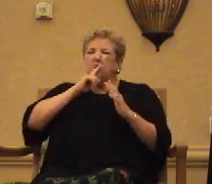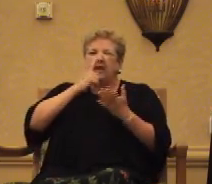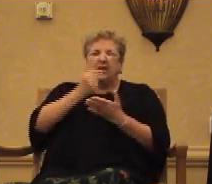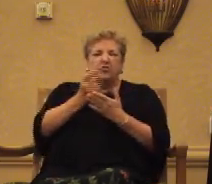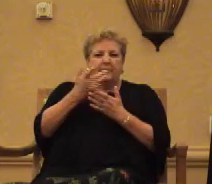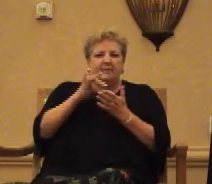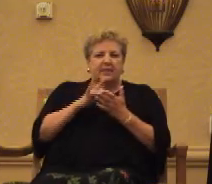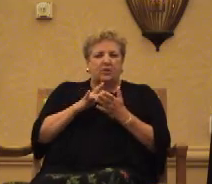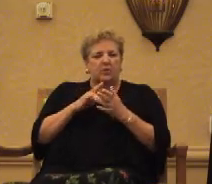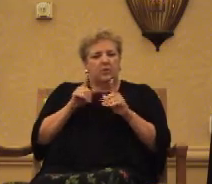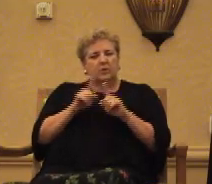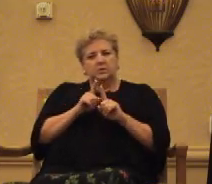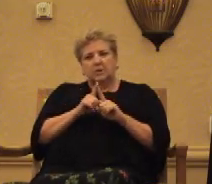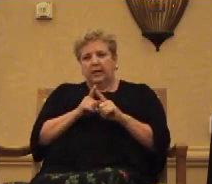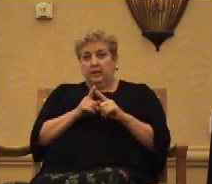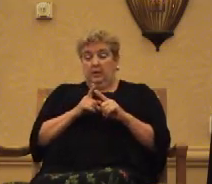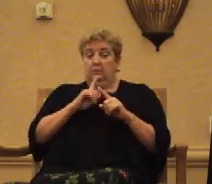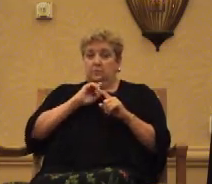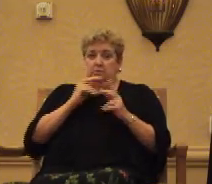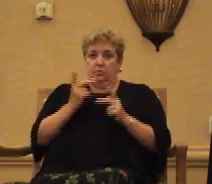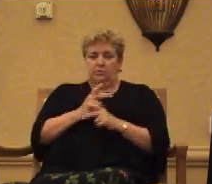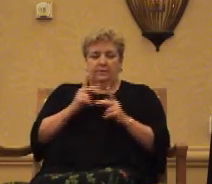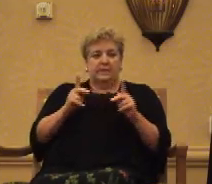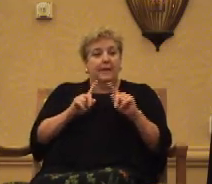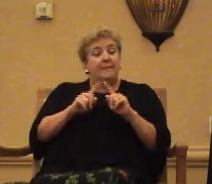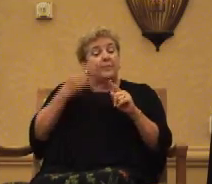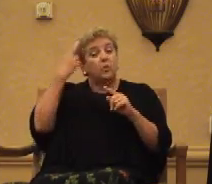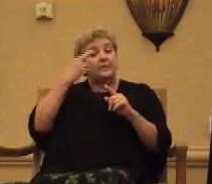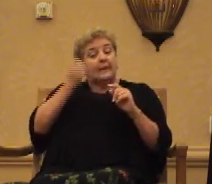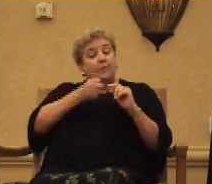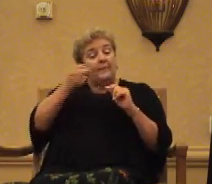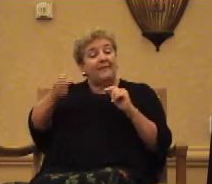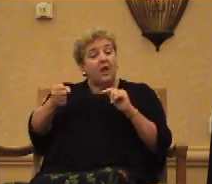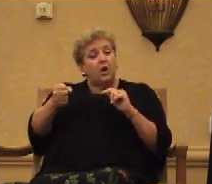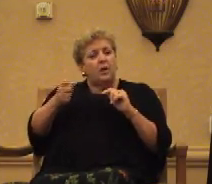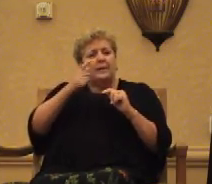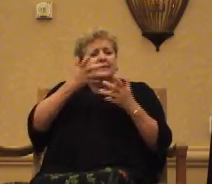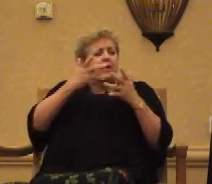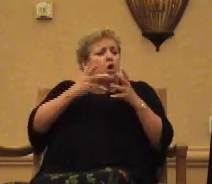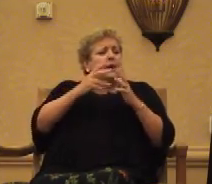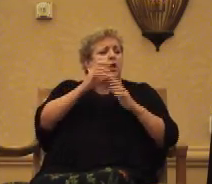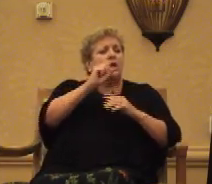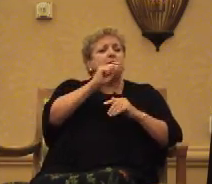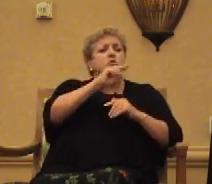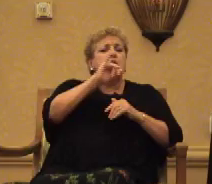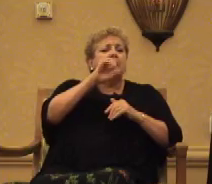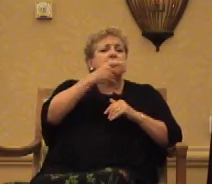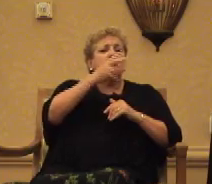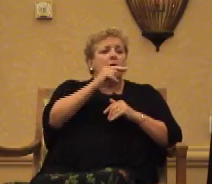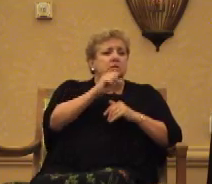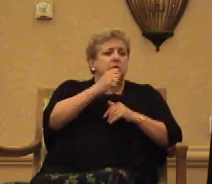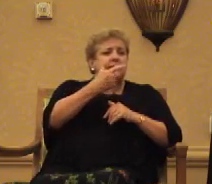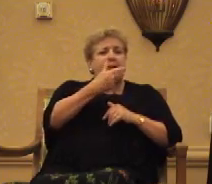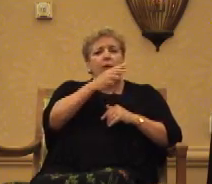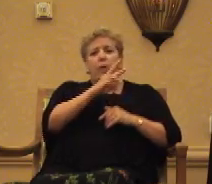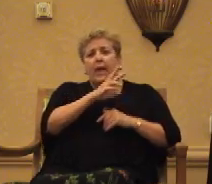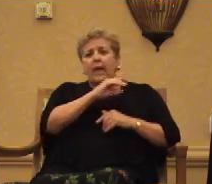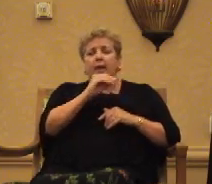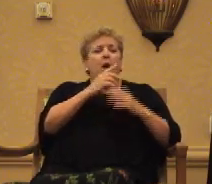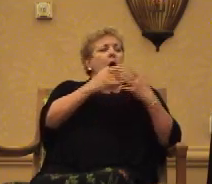of the food chain for treatment. The reason they were putting me in there is because I'd been in St. John's and St. Francis and Gateway and Amicus House, and none of those places